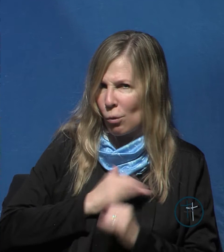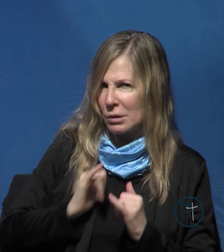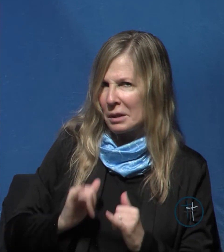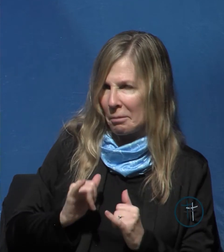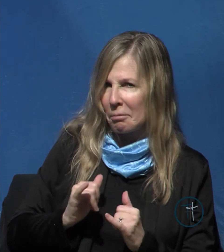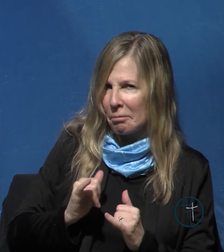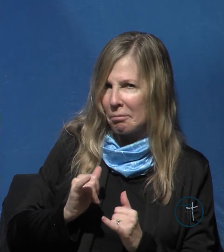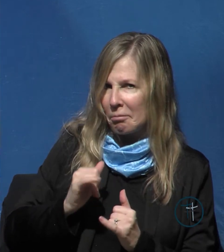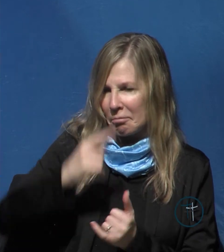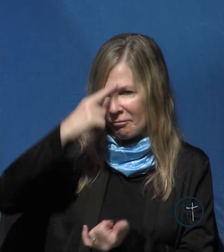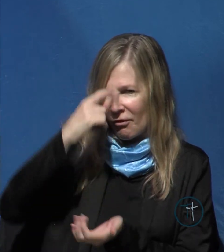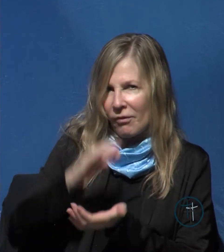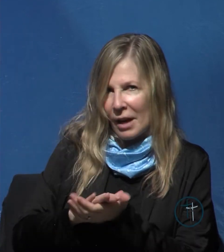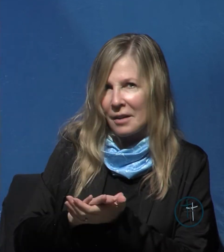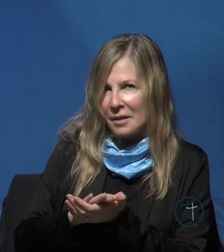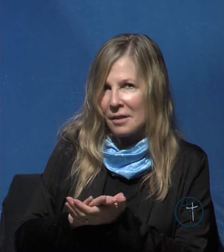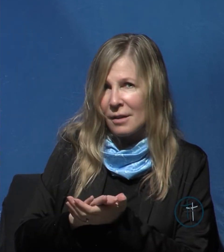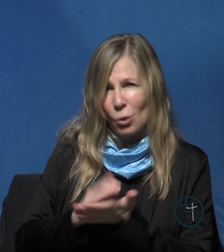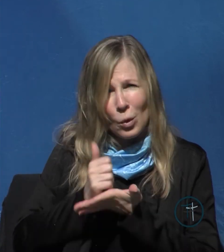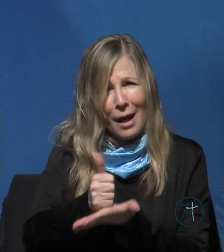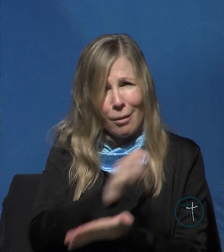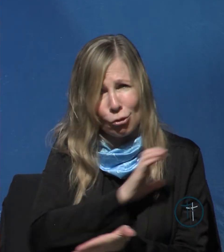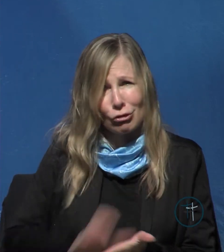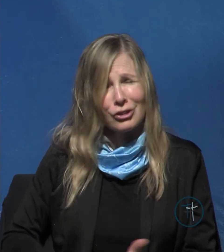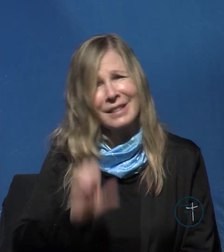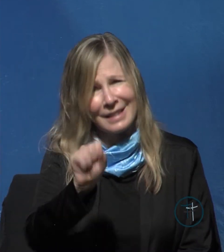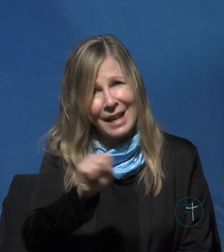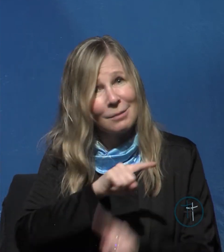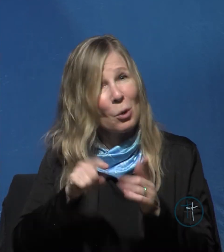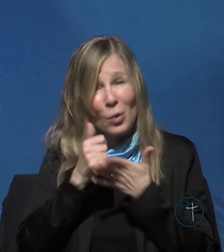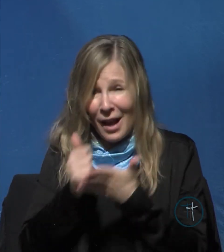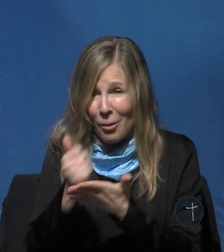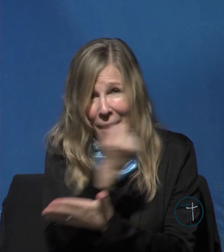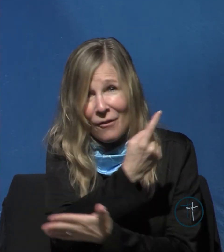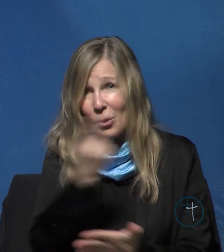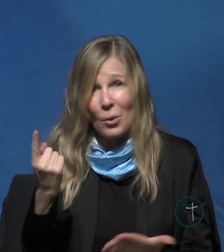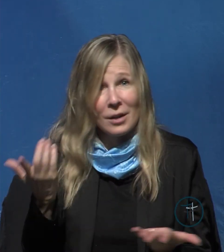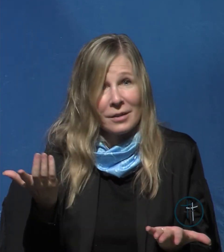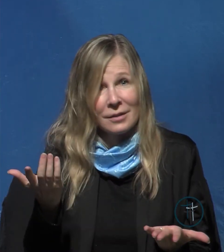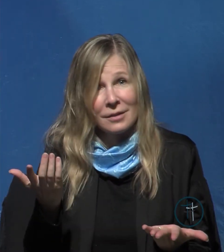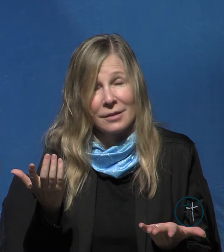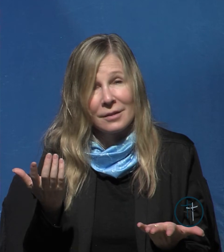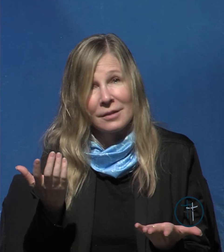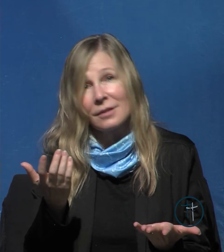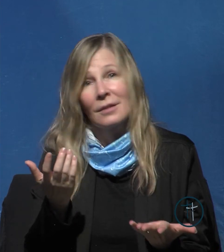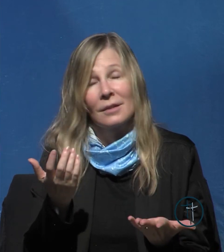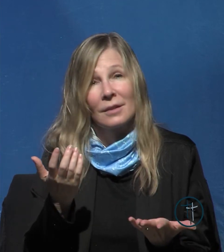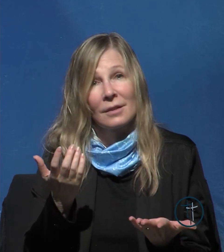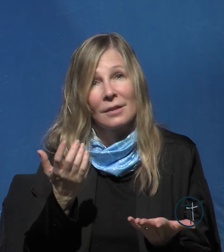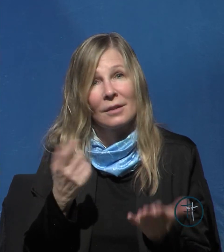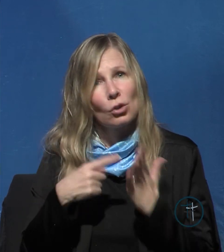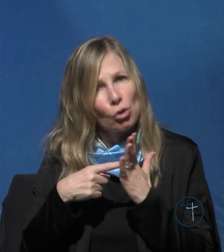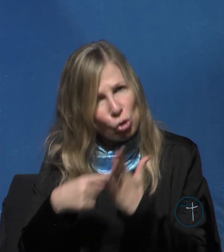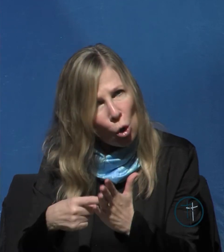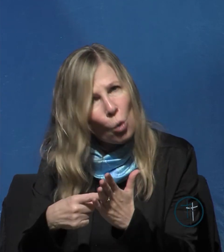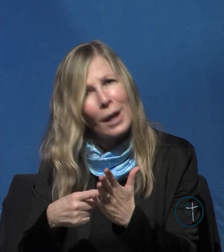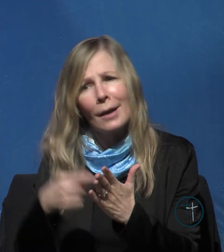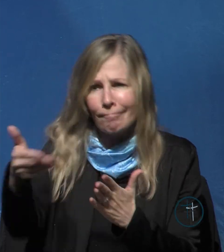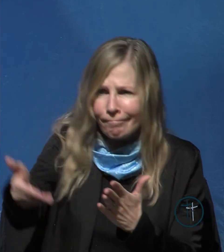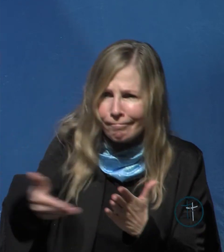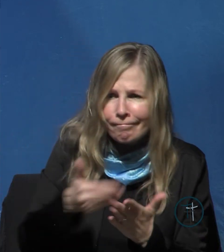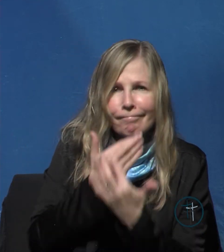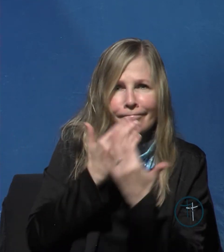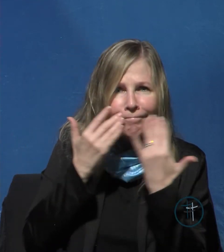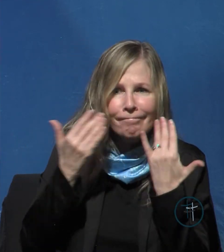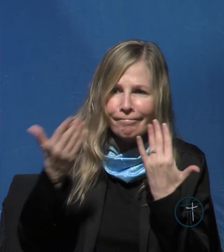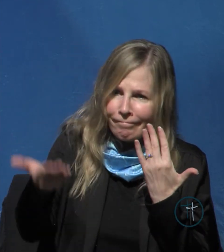we help Christians out, but we help everybody out. showing hospitality